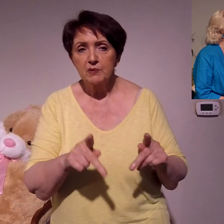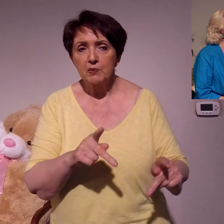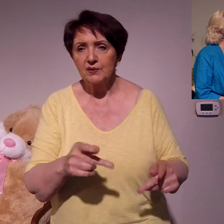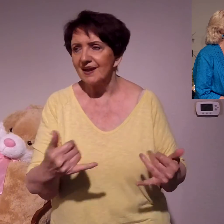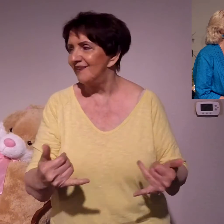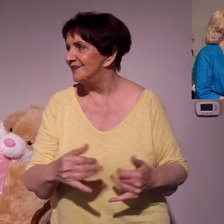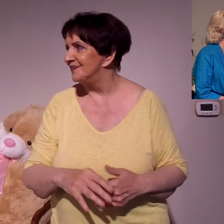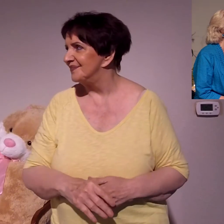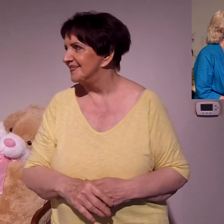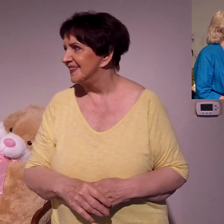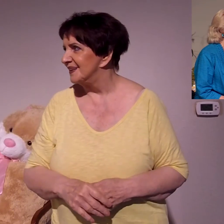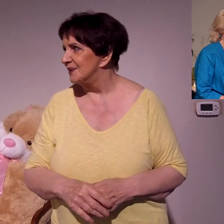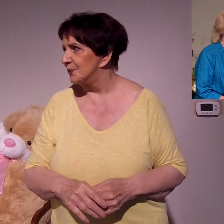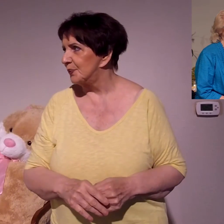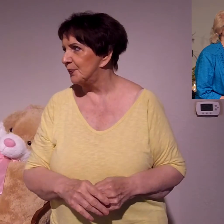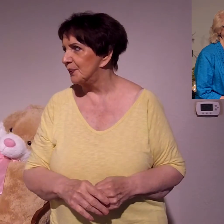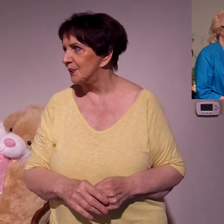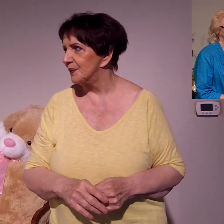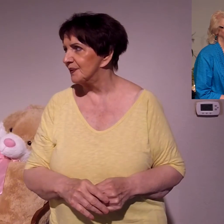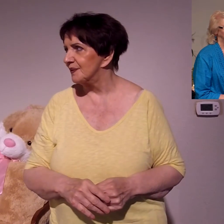an exceptionally